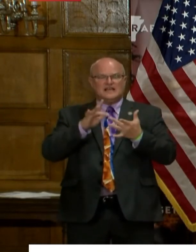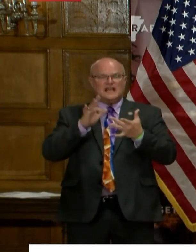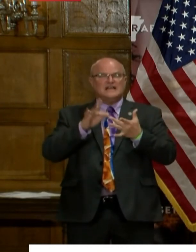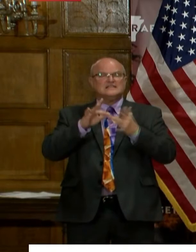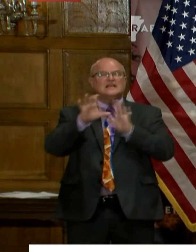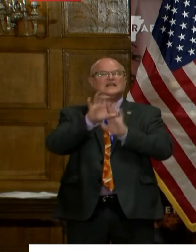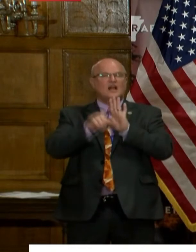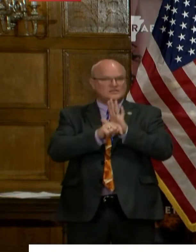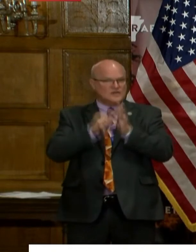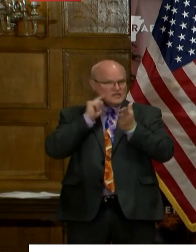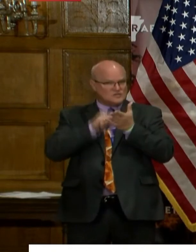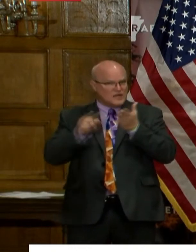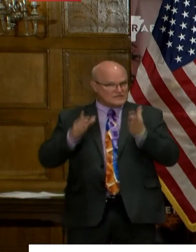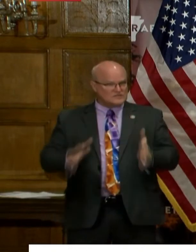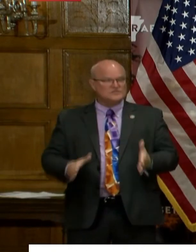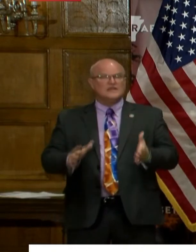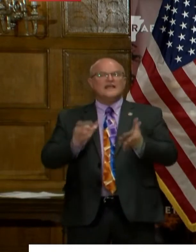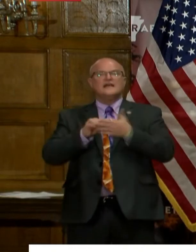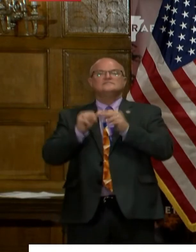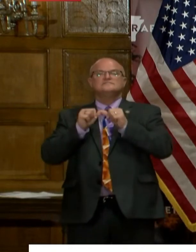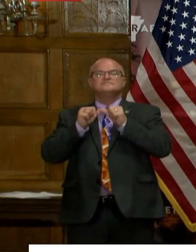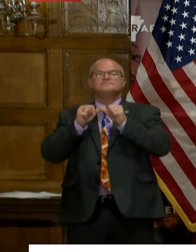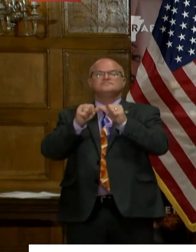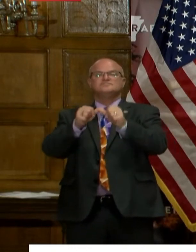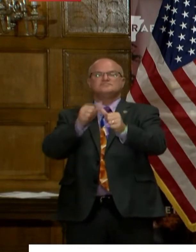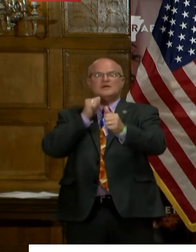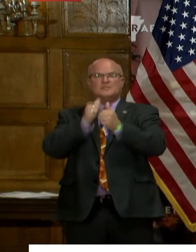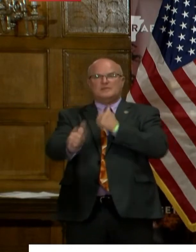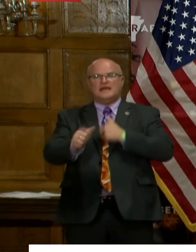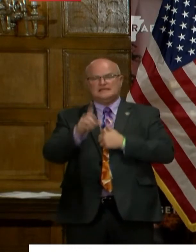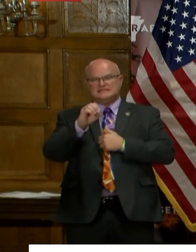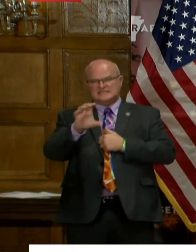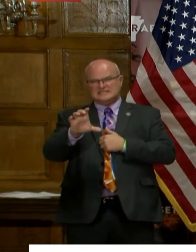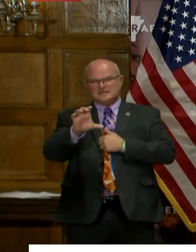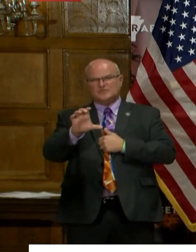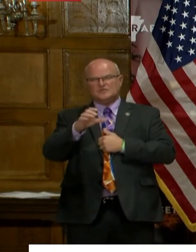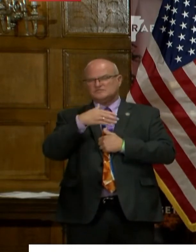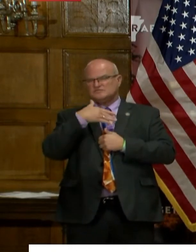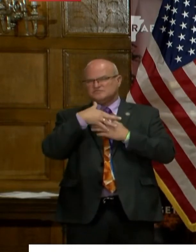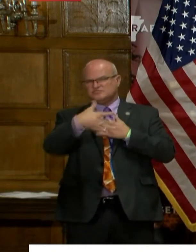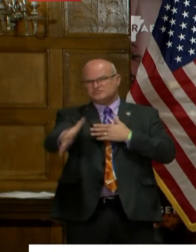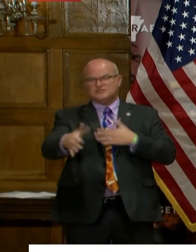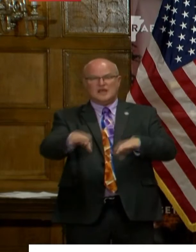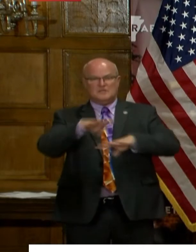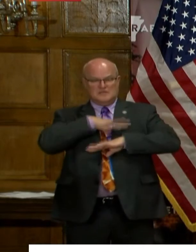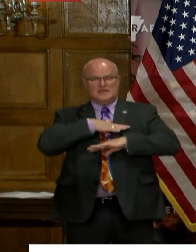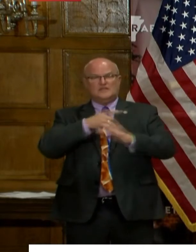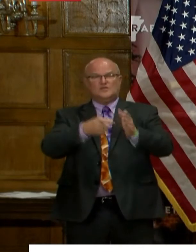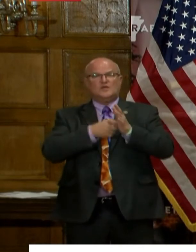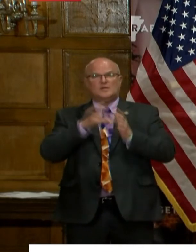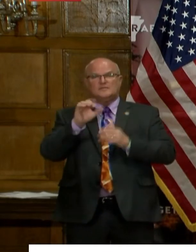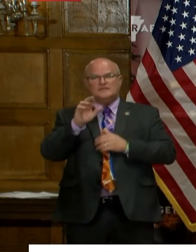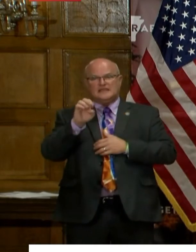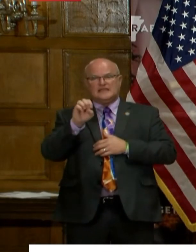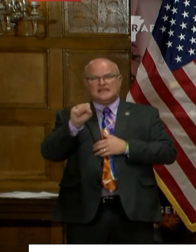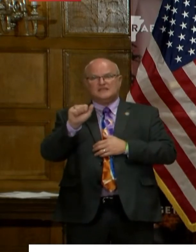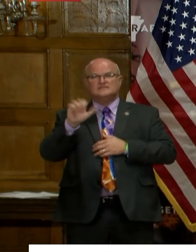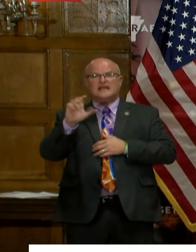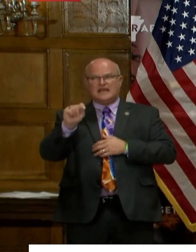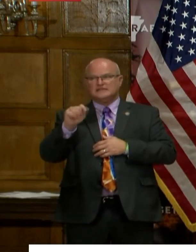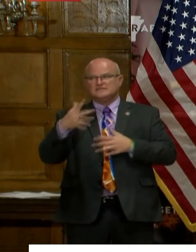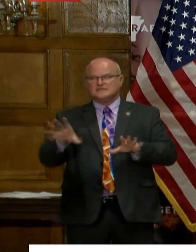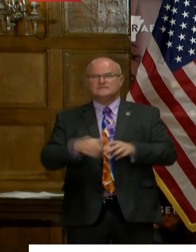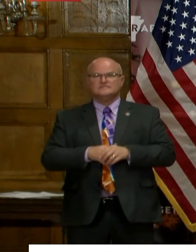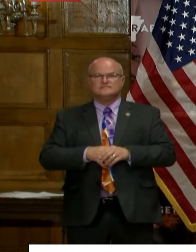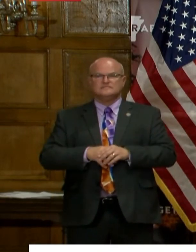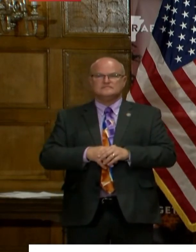with our contact tracers that will continue on past into December, and that meets the requirements of the CARES Act.